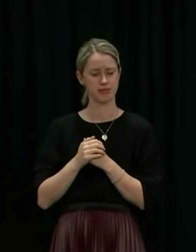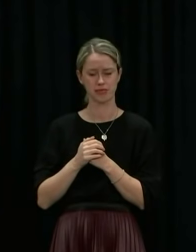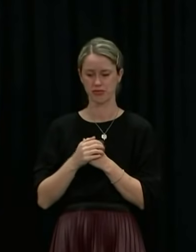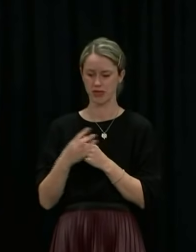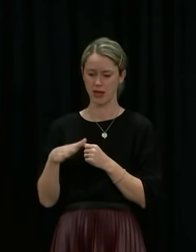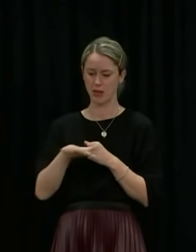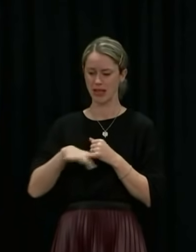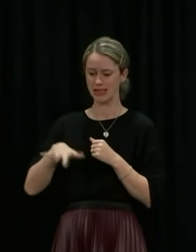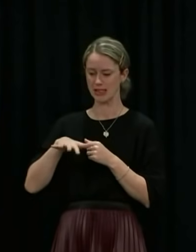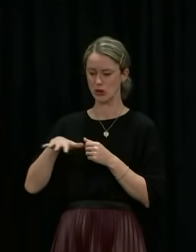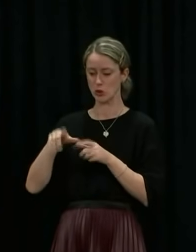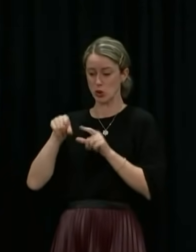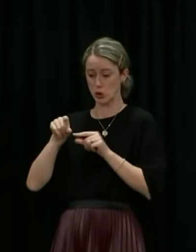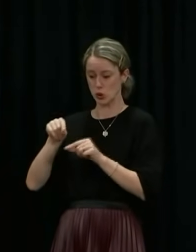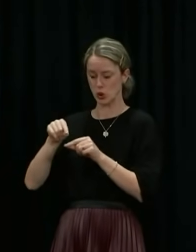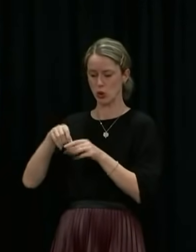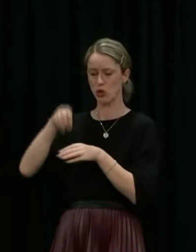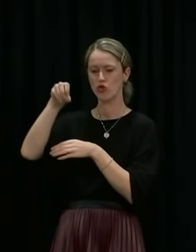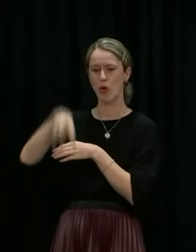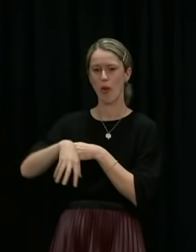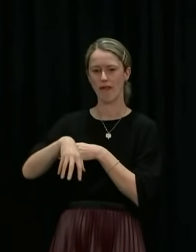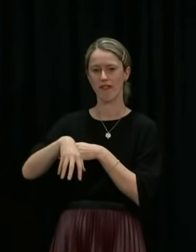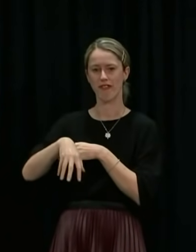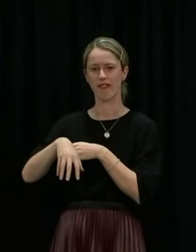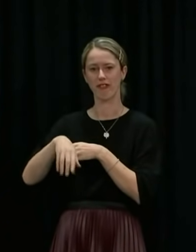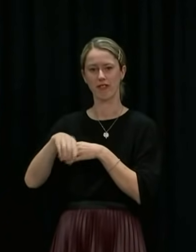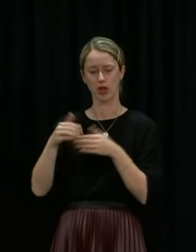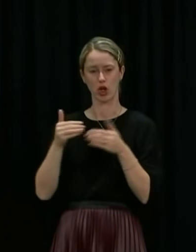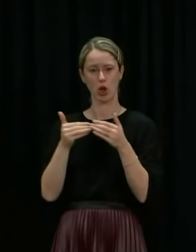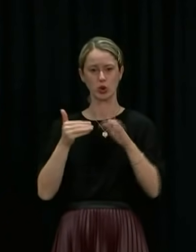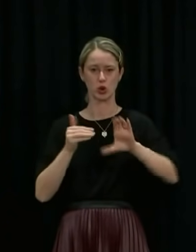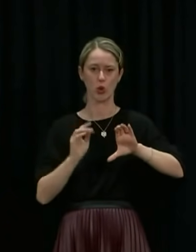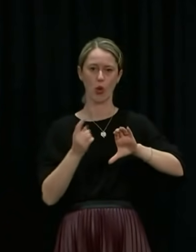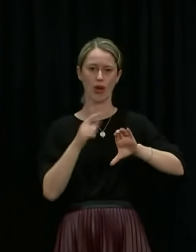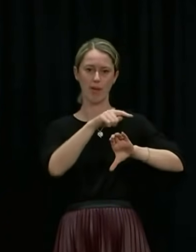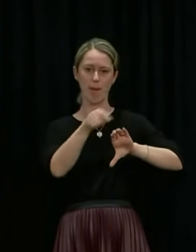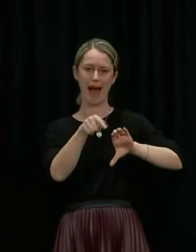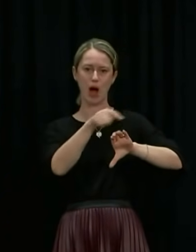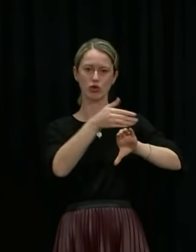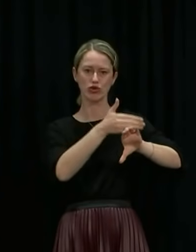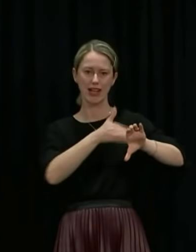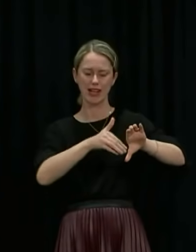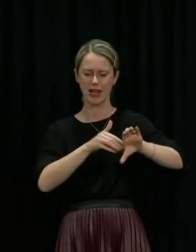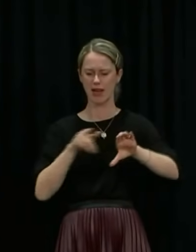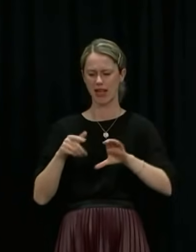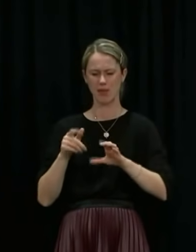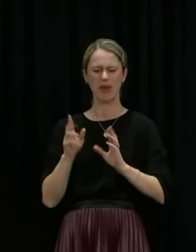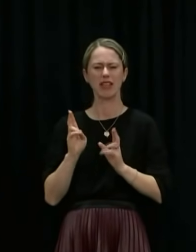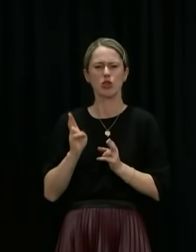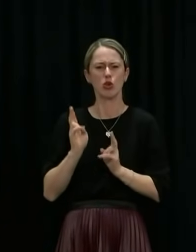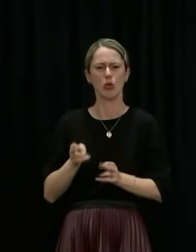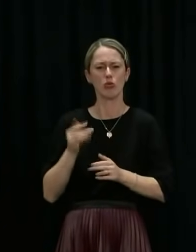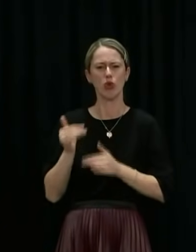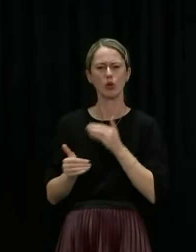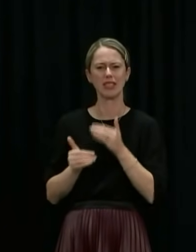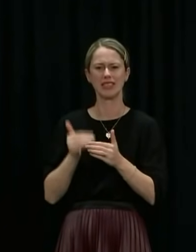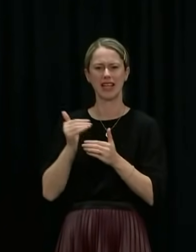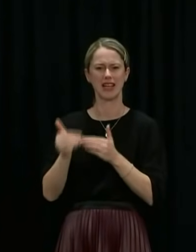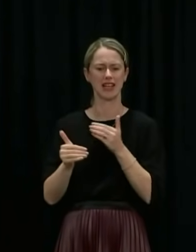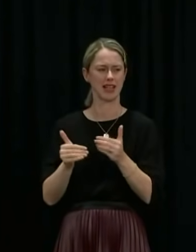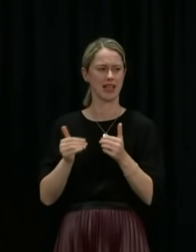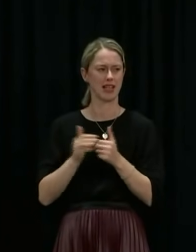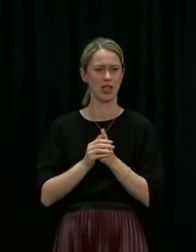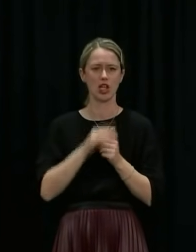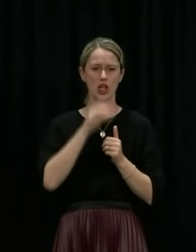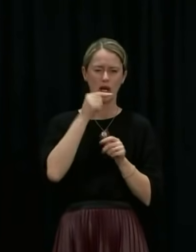drop-off points for those samples close to the boundary, but those are processed just through the normal process. You